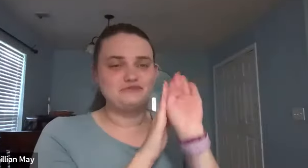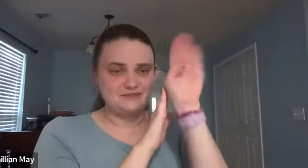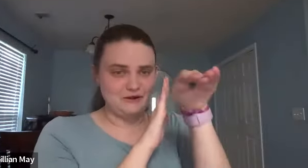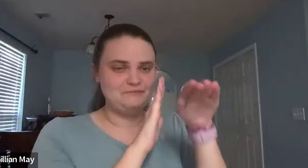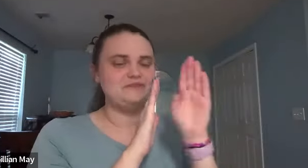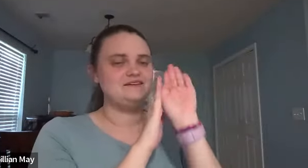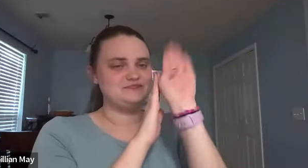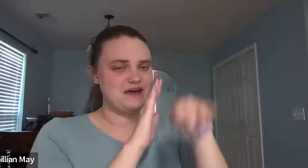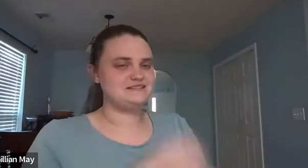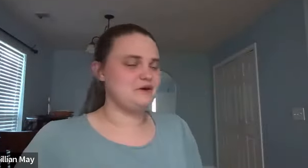free throw. So basketball.